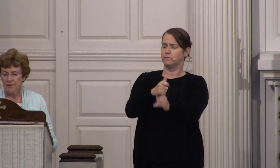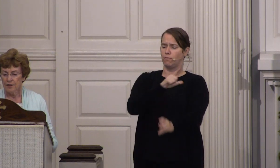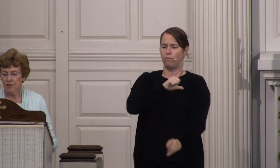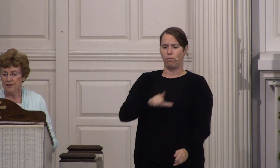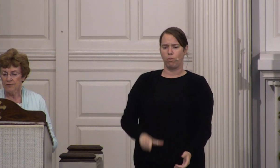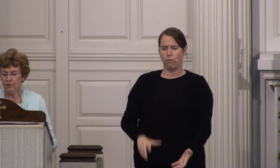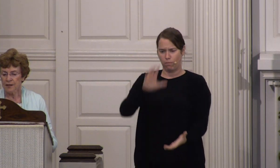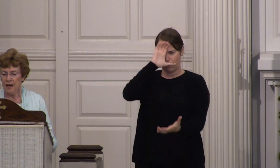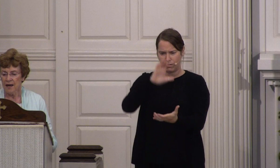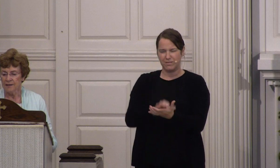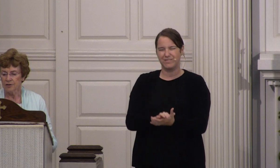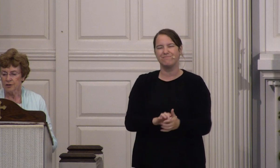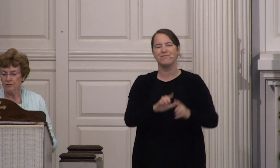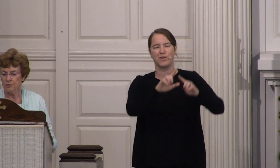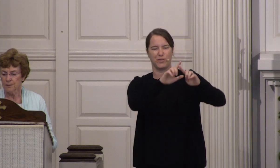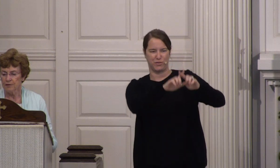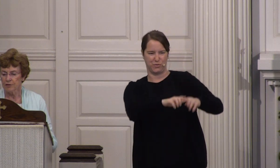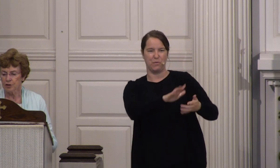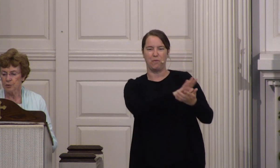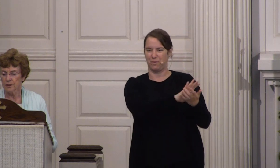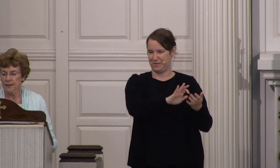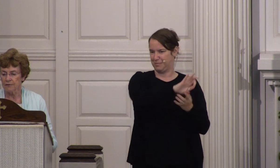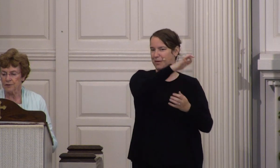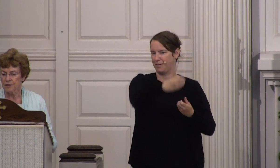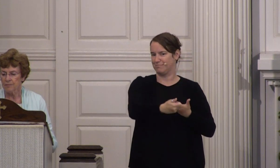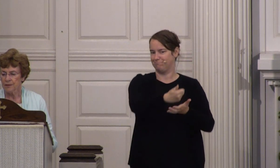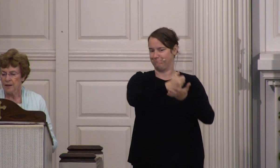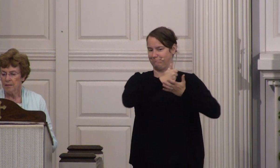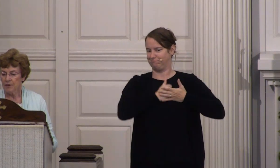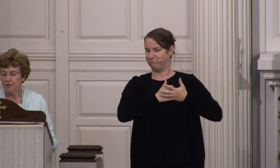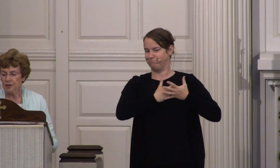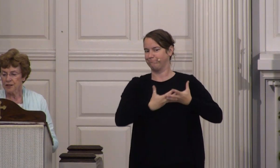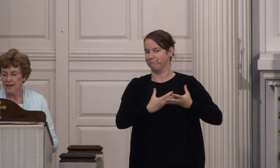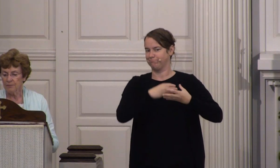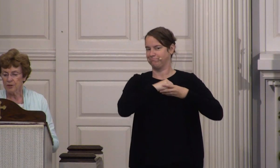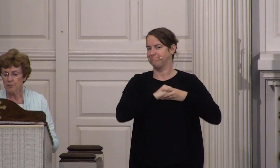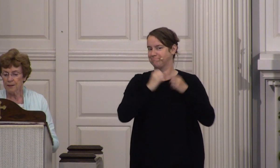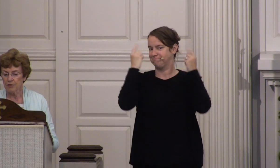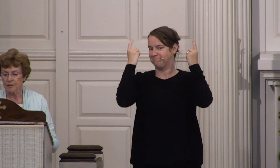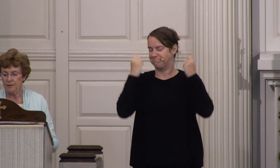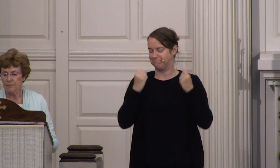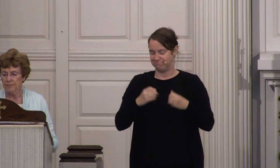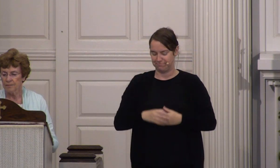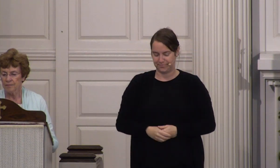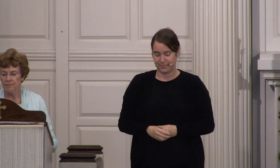There are different kinds of spiritual gifts, but the same Spirit.